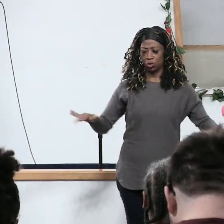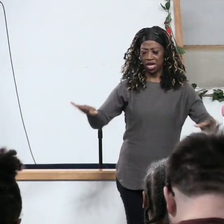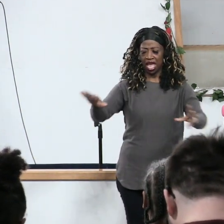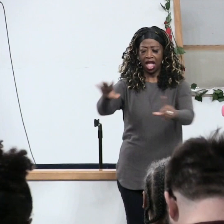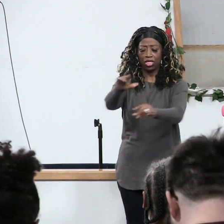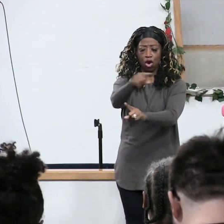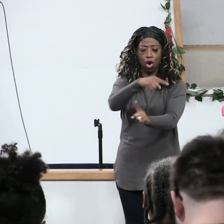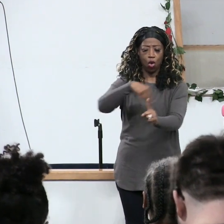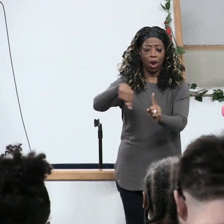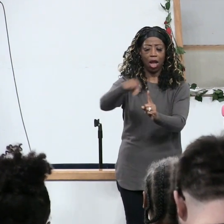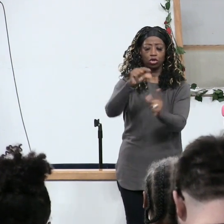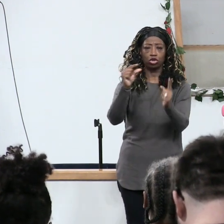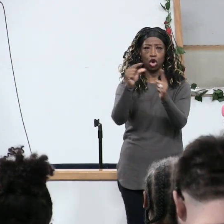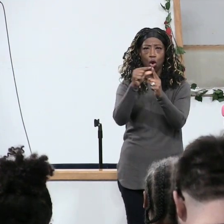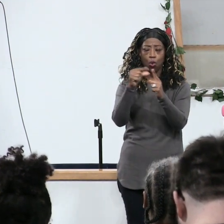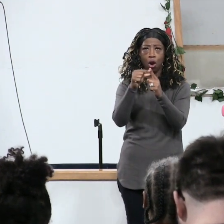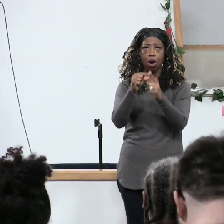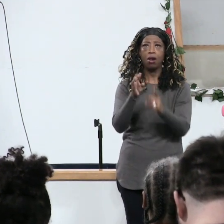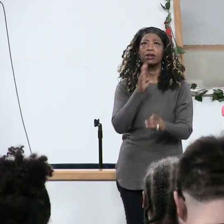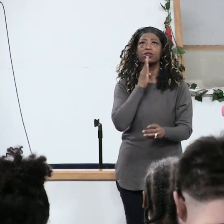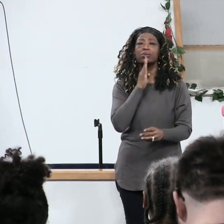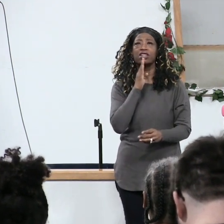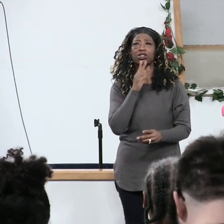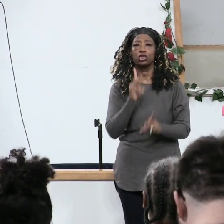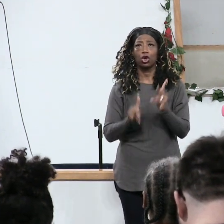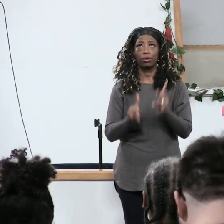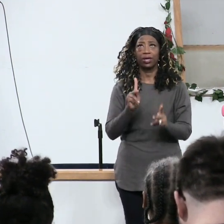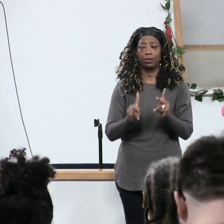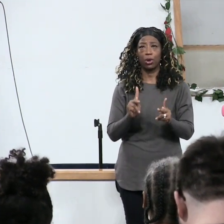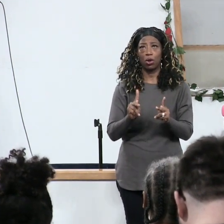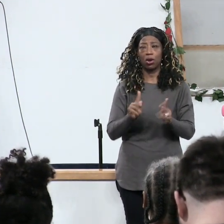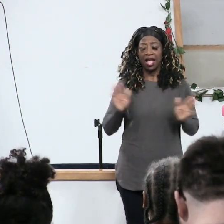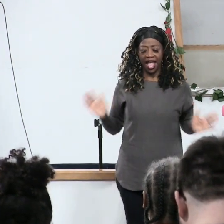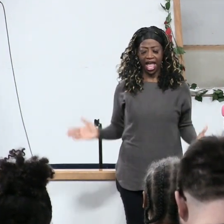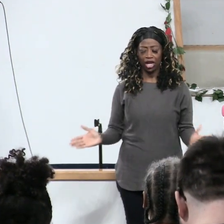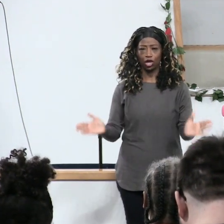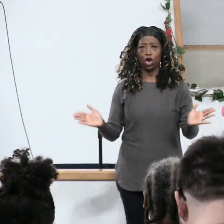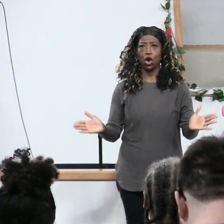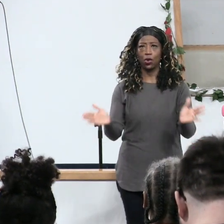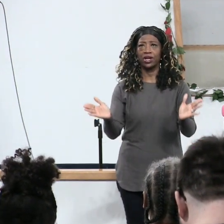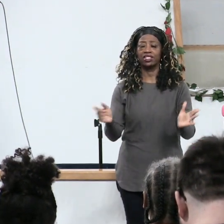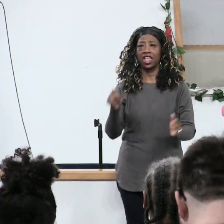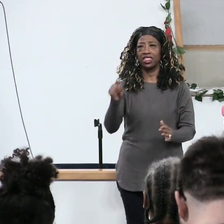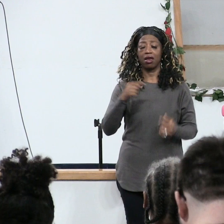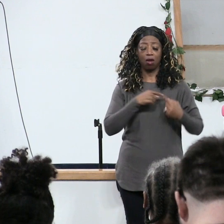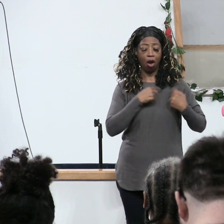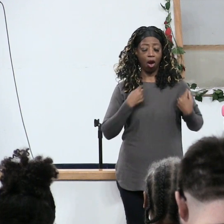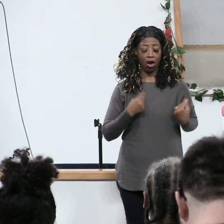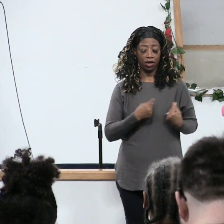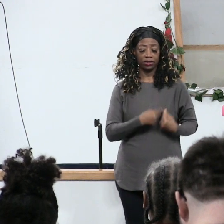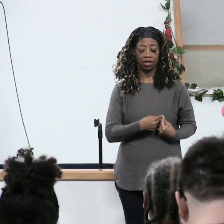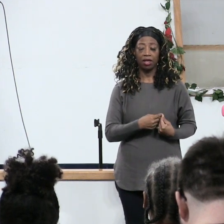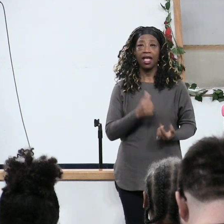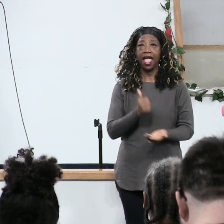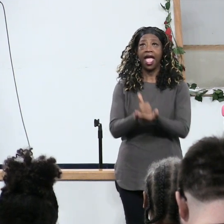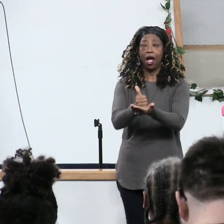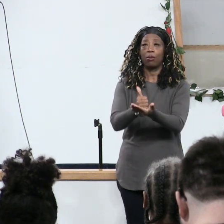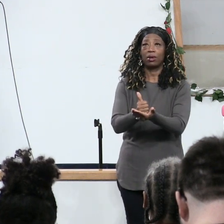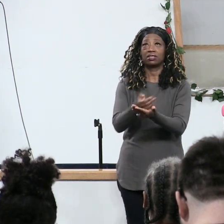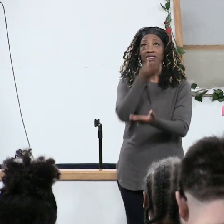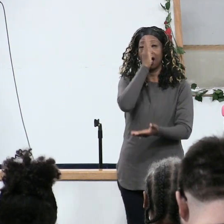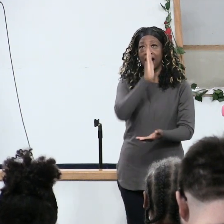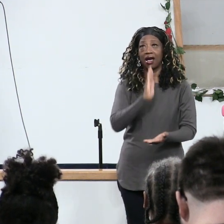your word. Speak to your people. Encourage their hearts. Help us, dear